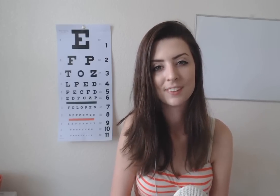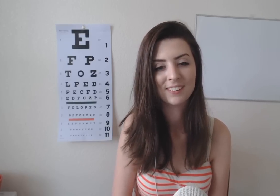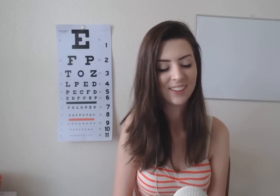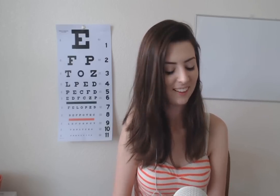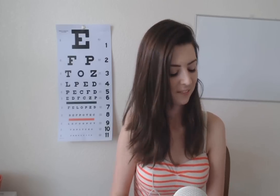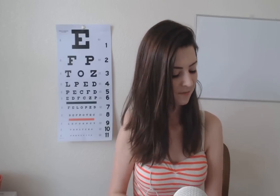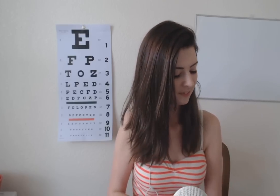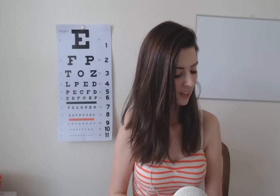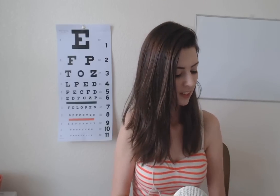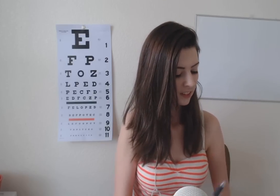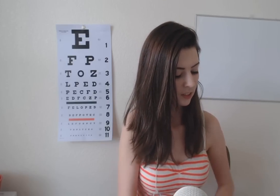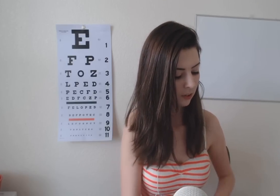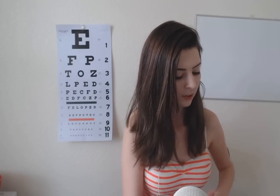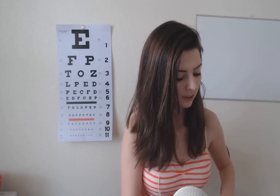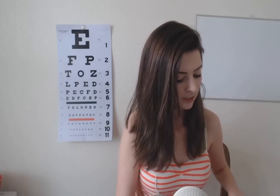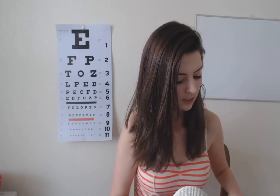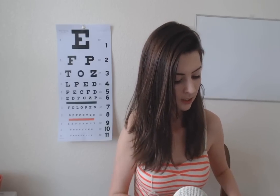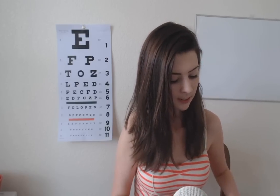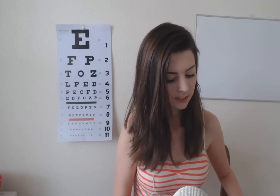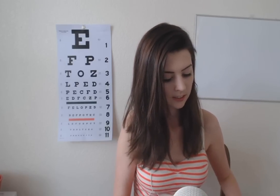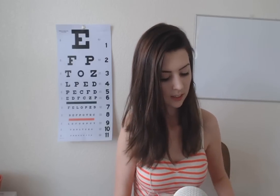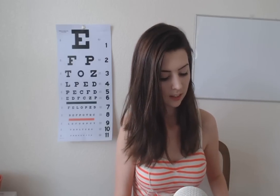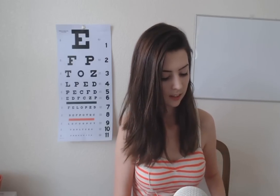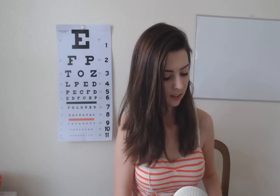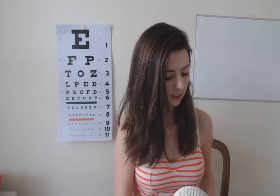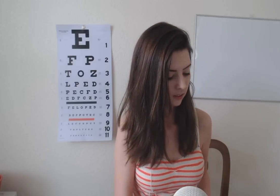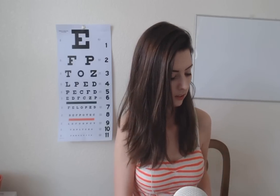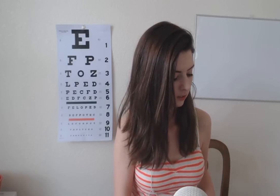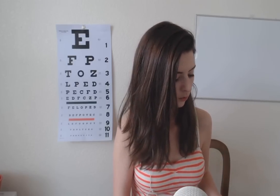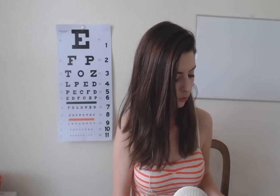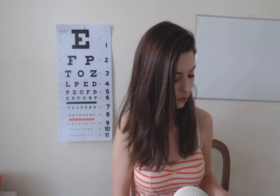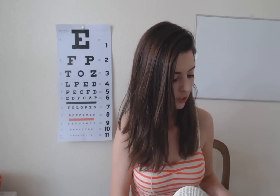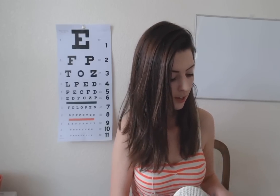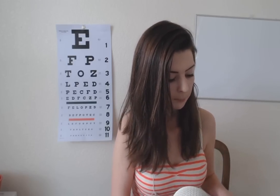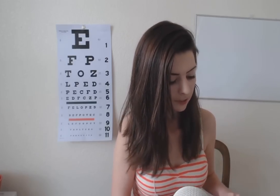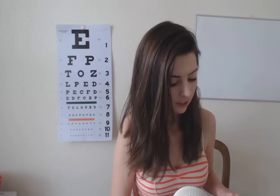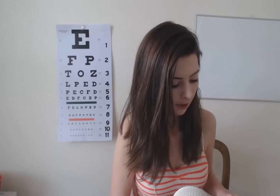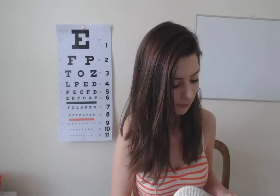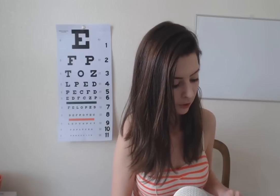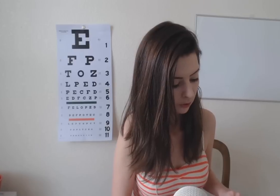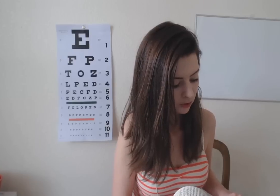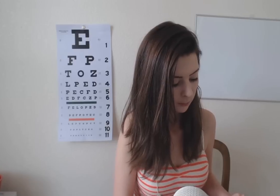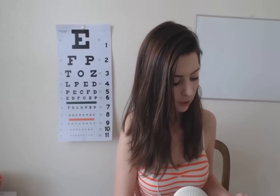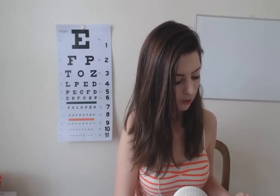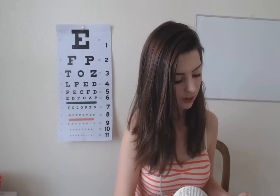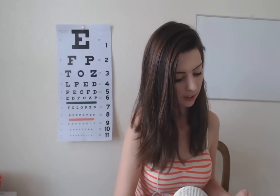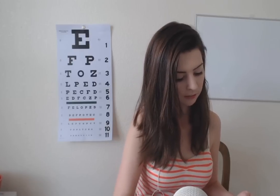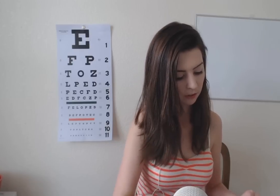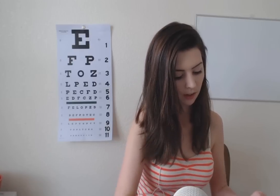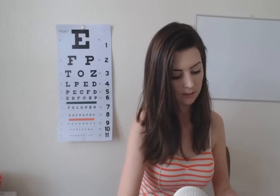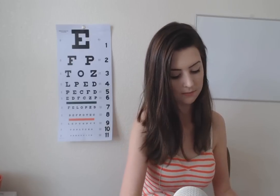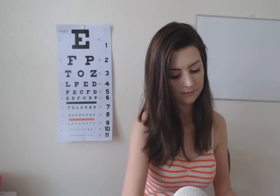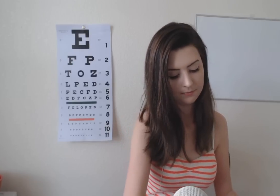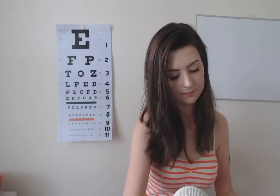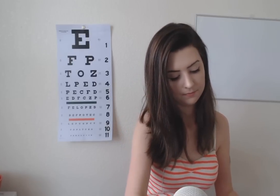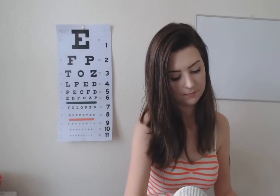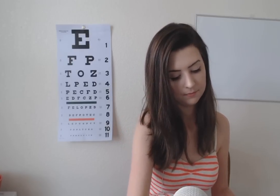Okay, so here's the list, and I printed it out for you, so I'm gonna go ahead and give you that.